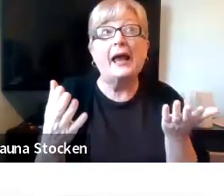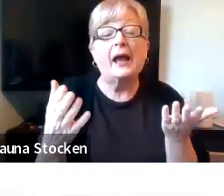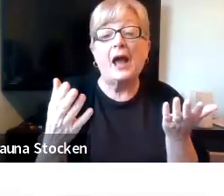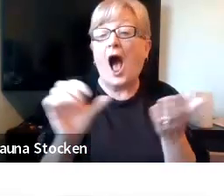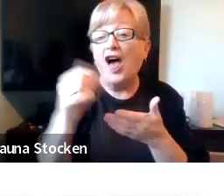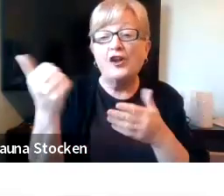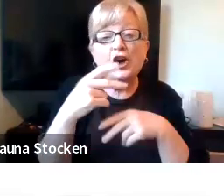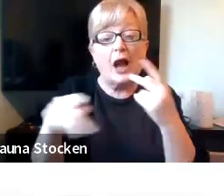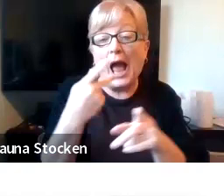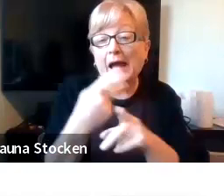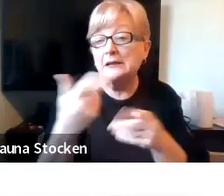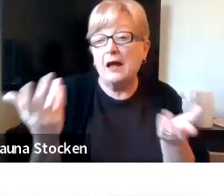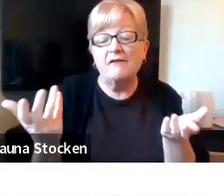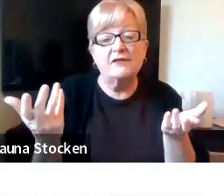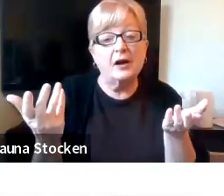types of